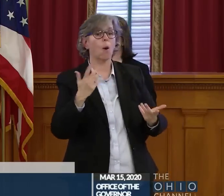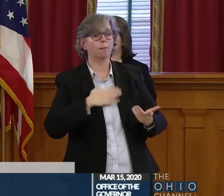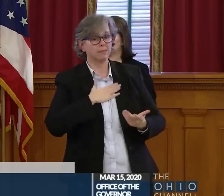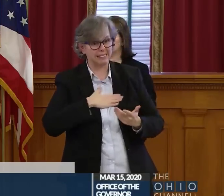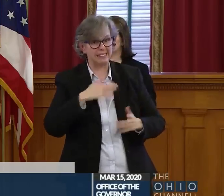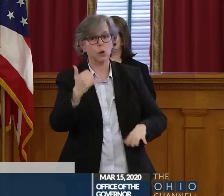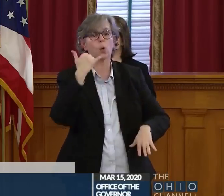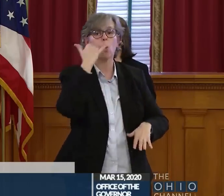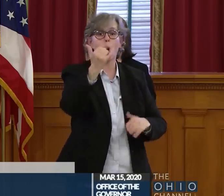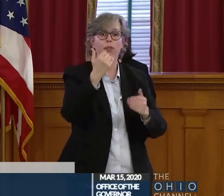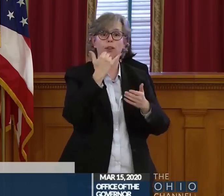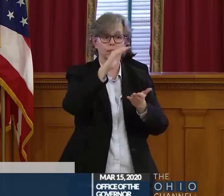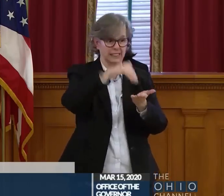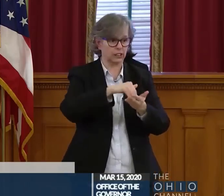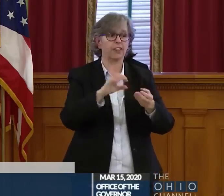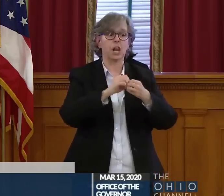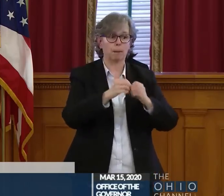1-833-4-ASK-ODH. That's